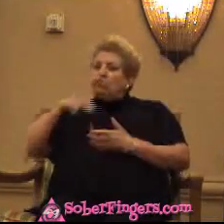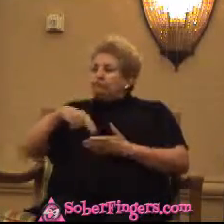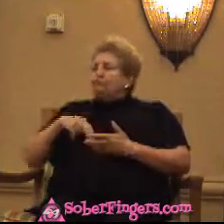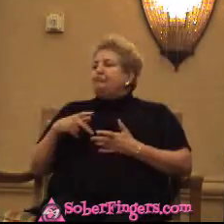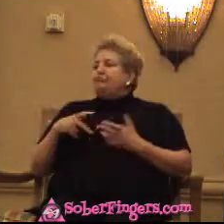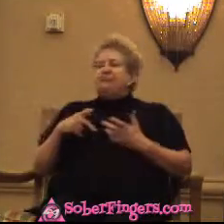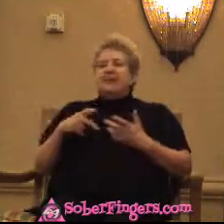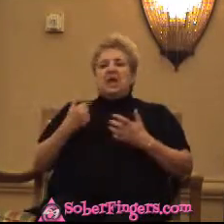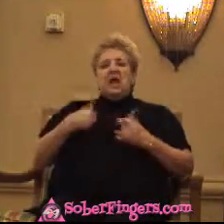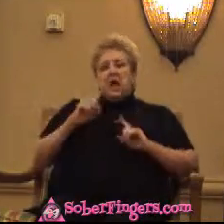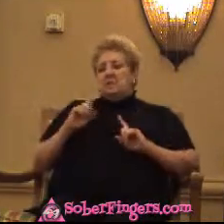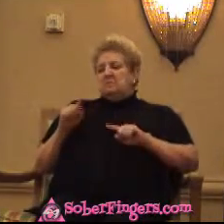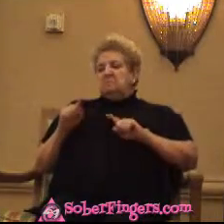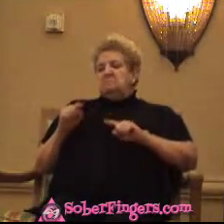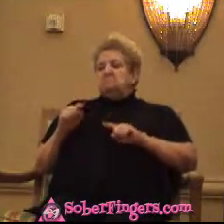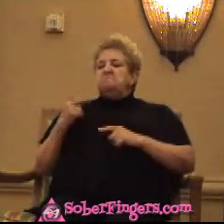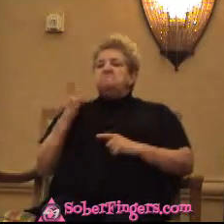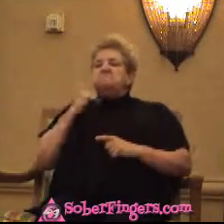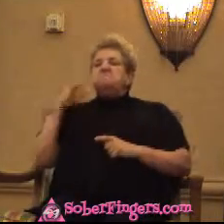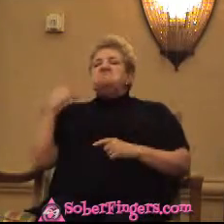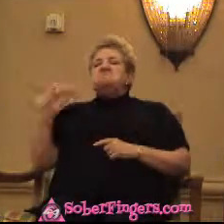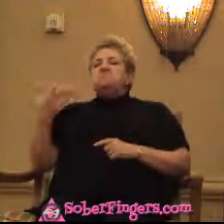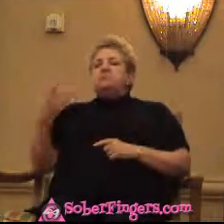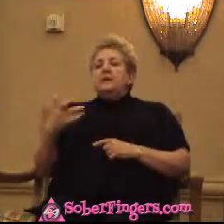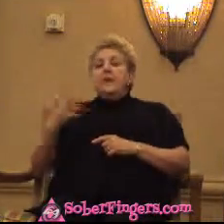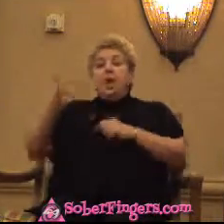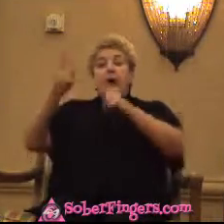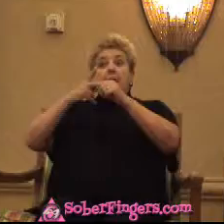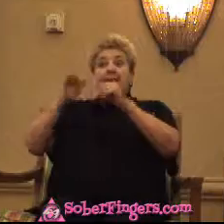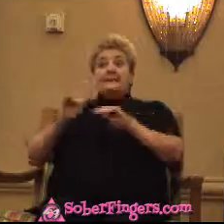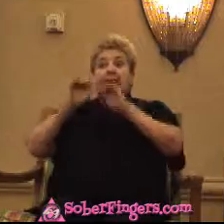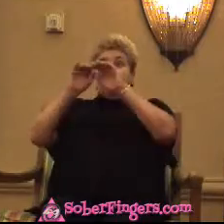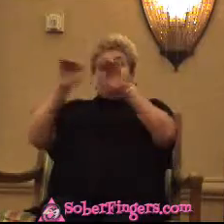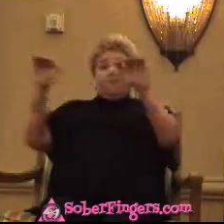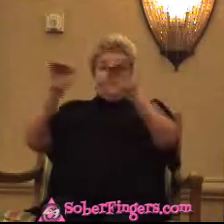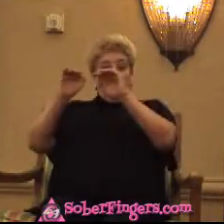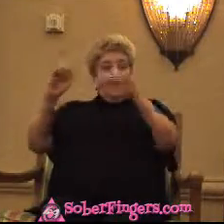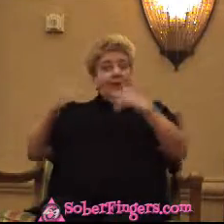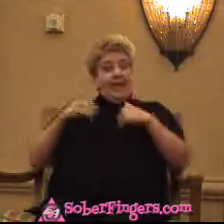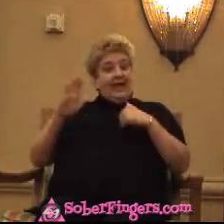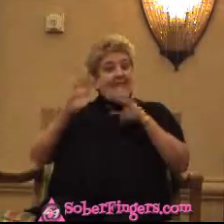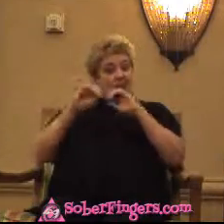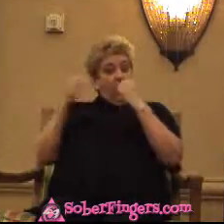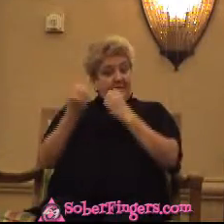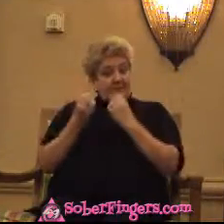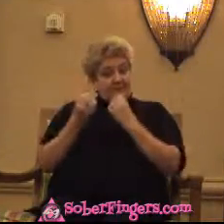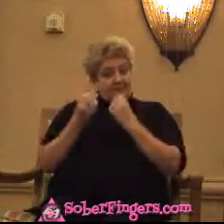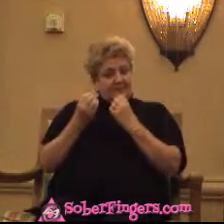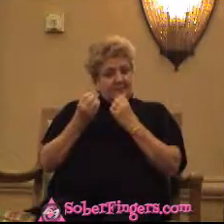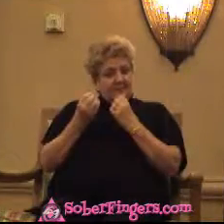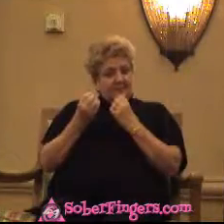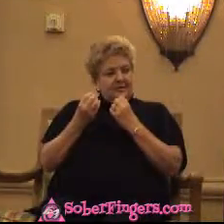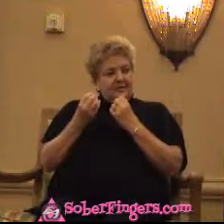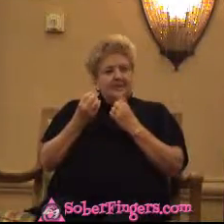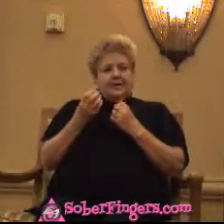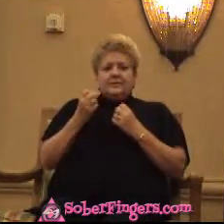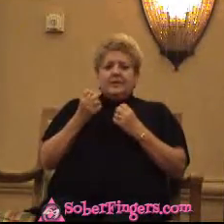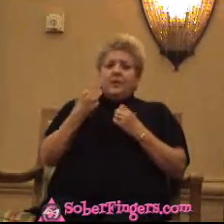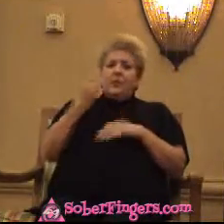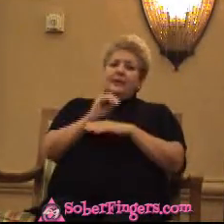once in a while, and on the second floor was his law offices. So I'm going home one night from the restaurant. The restaurant's been open